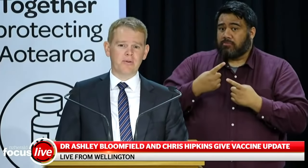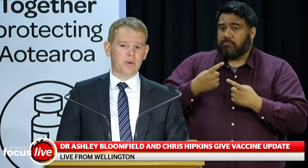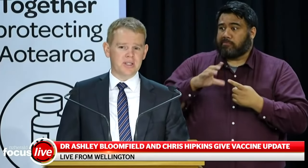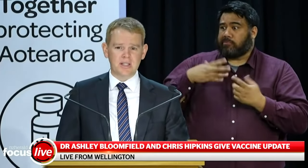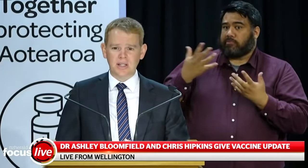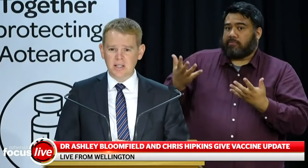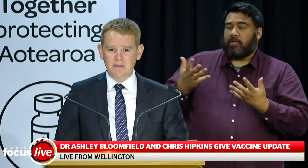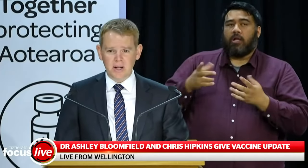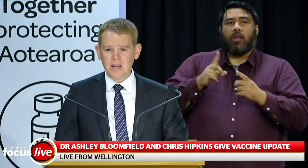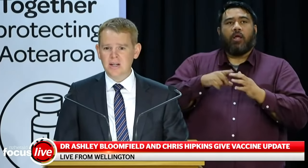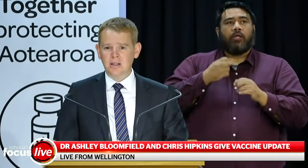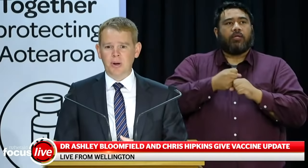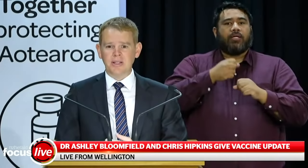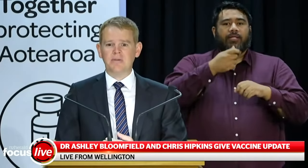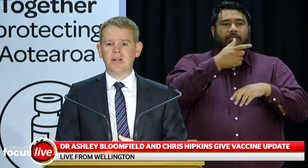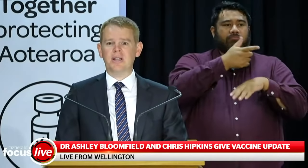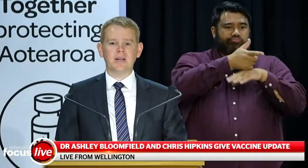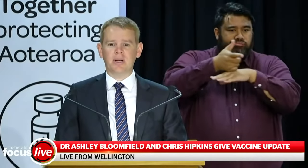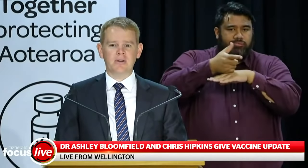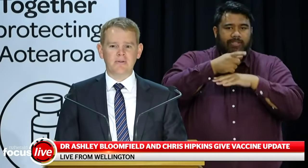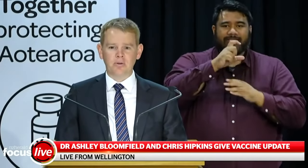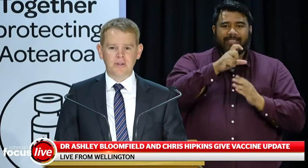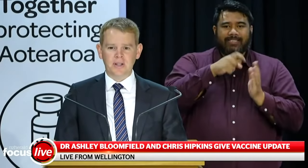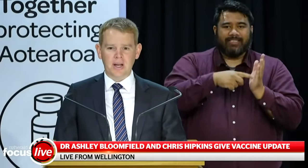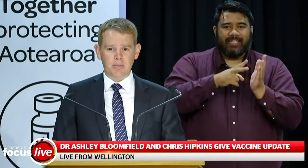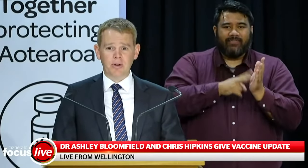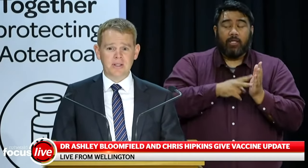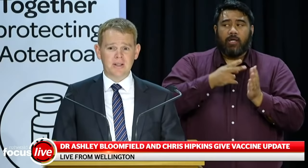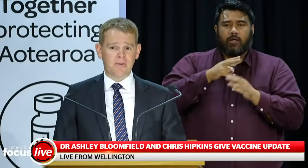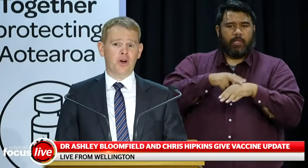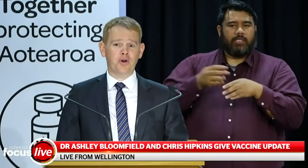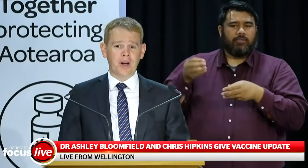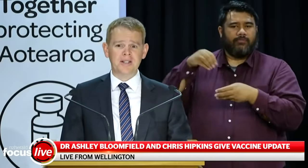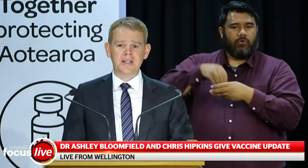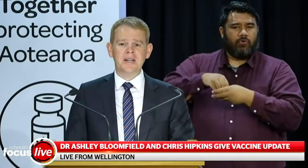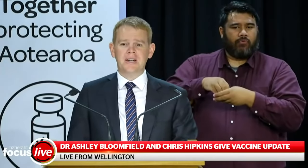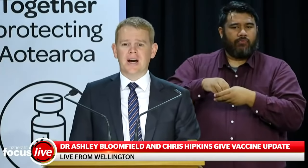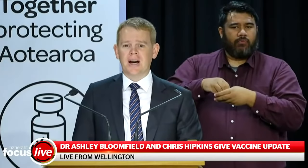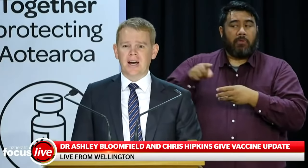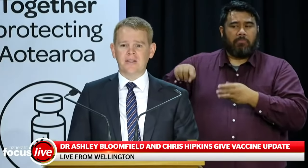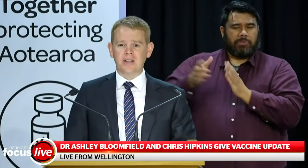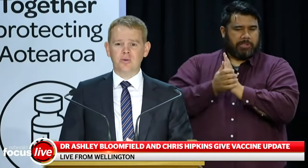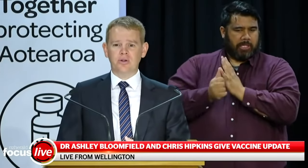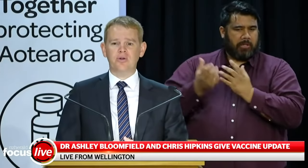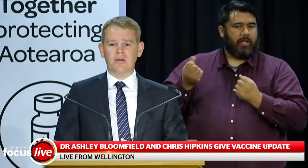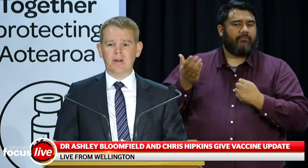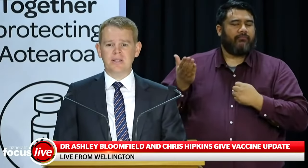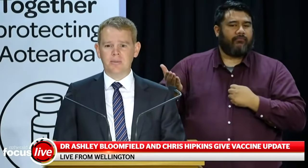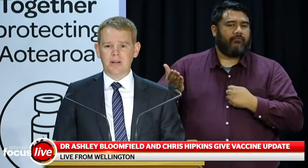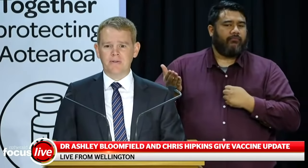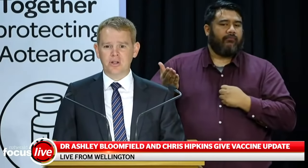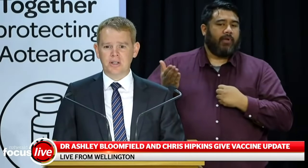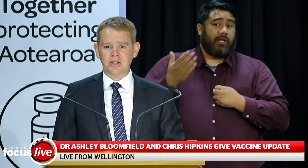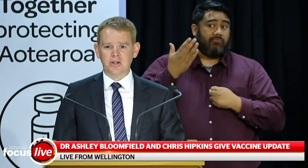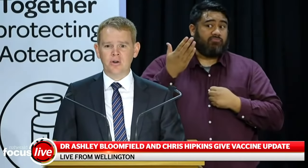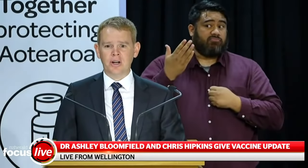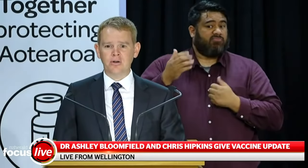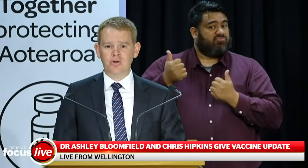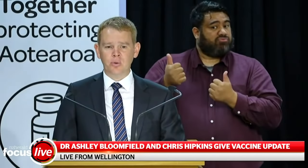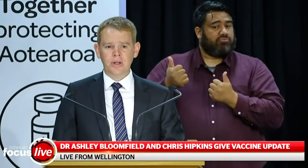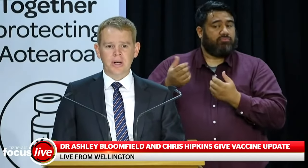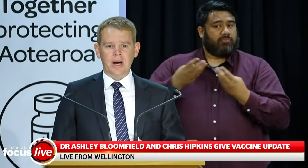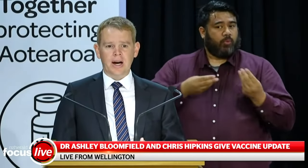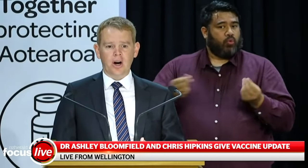So if we're reviewing CCTV, the police have regularly been involved in that process. They're very good at it, and they do that reasonably efficiently. So it's